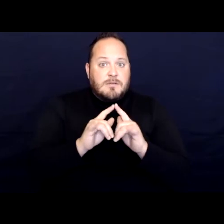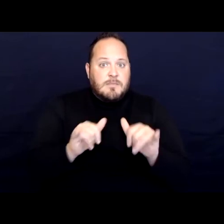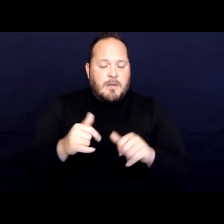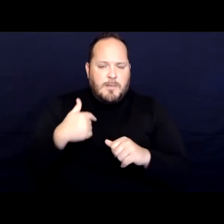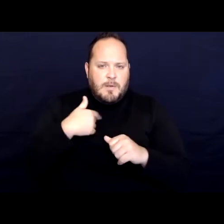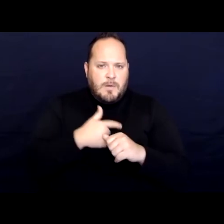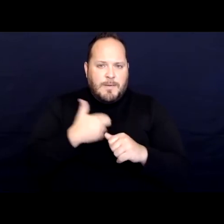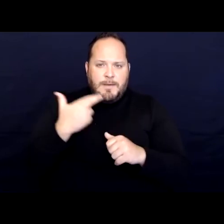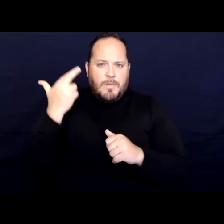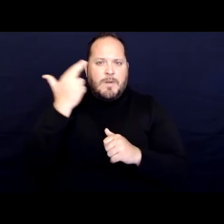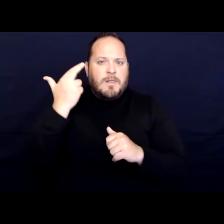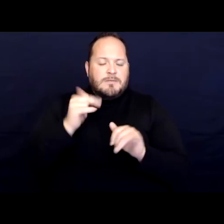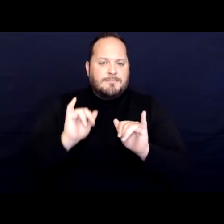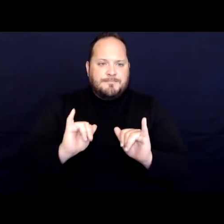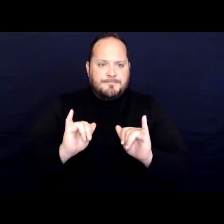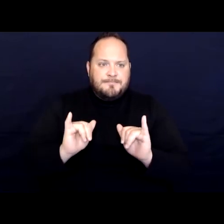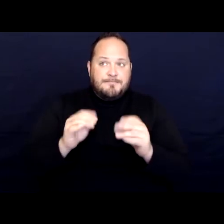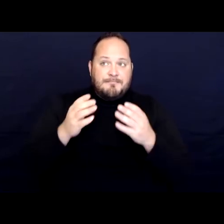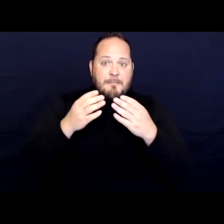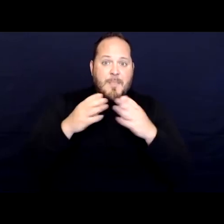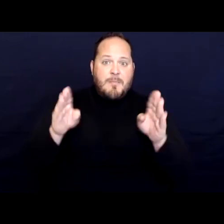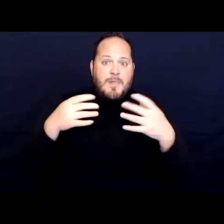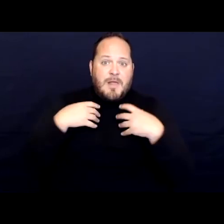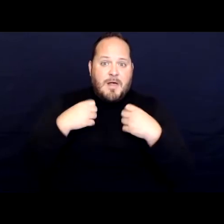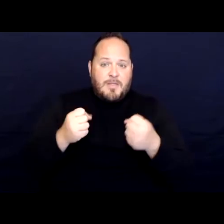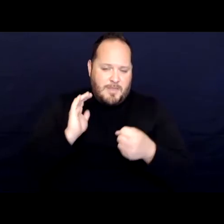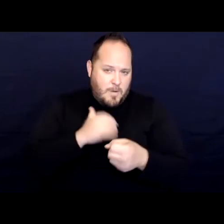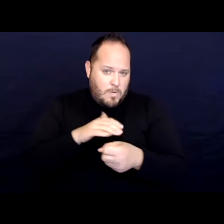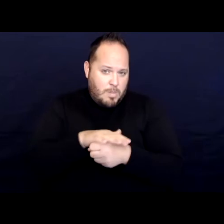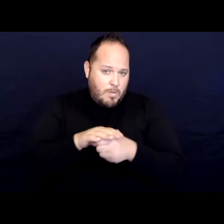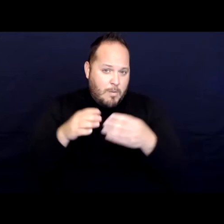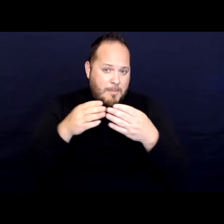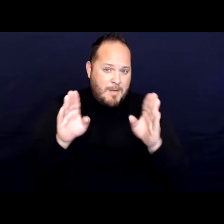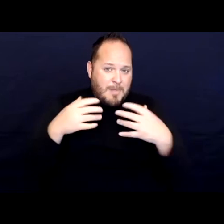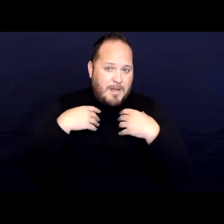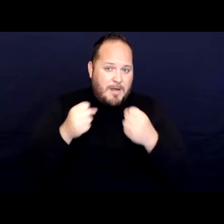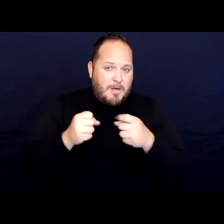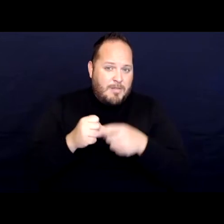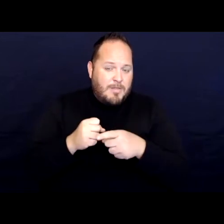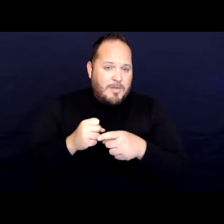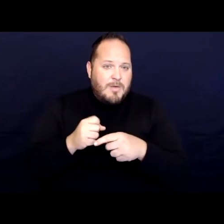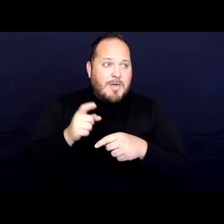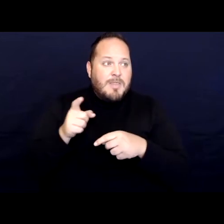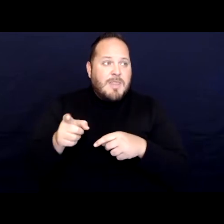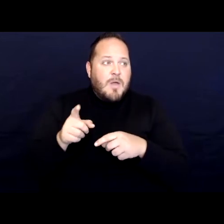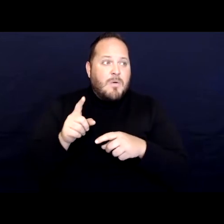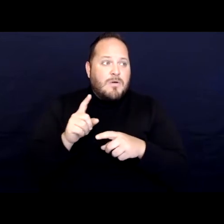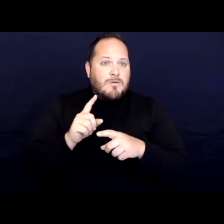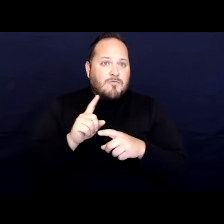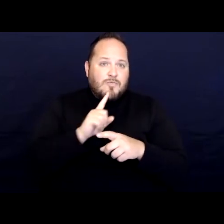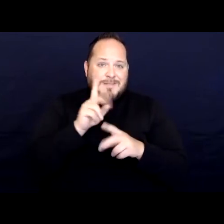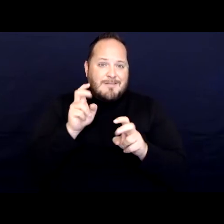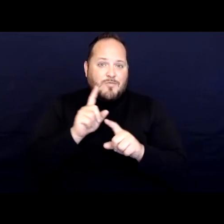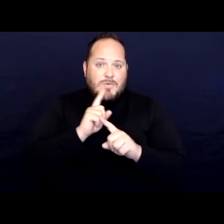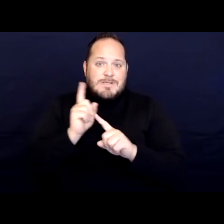realized that public health was not, our local public health was sort of responding as much in crisis as they could,